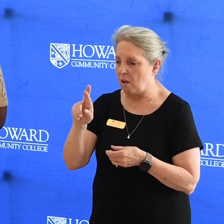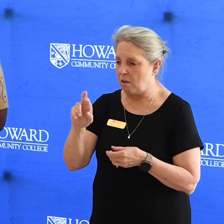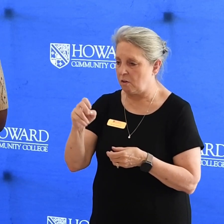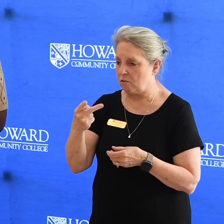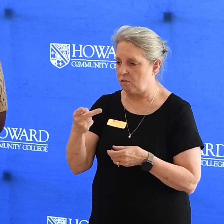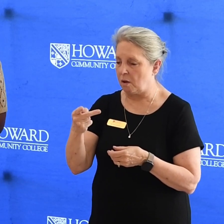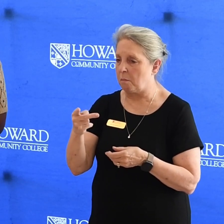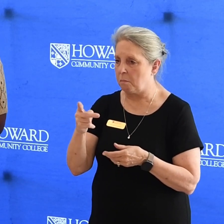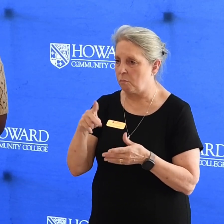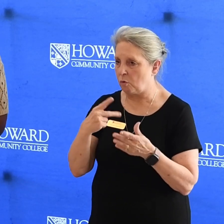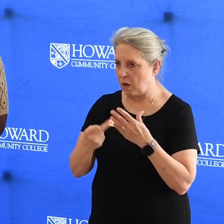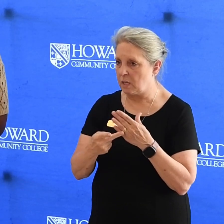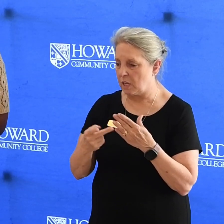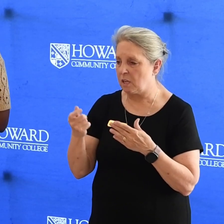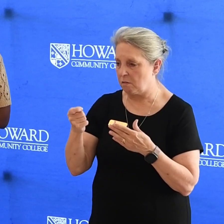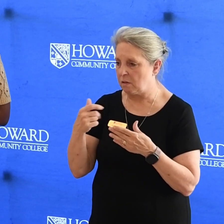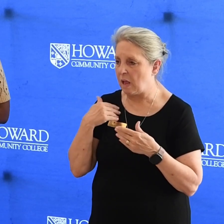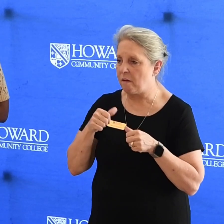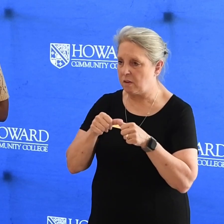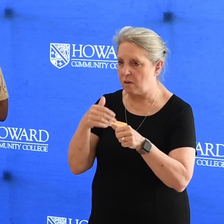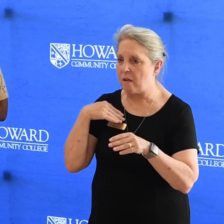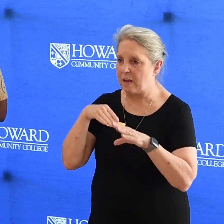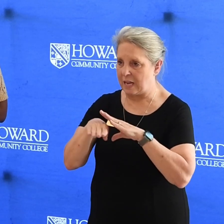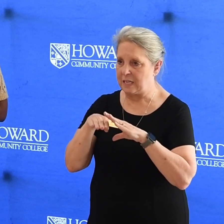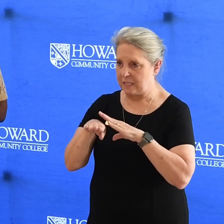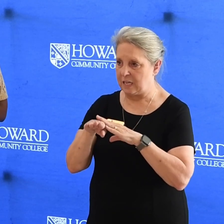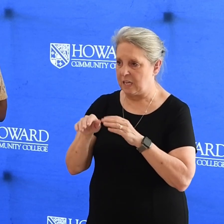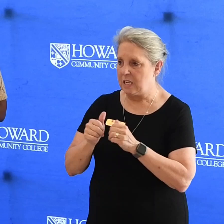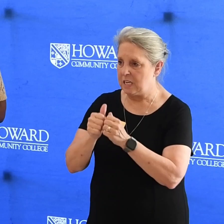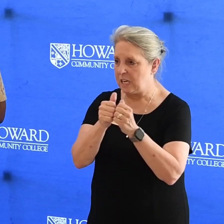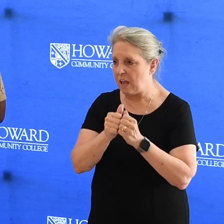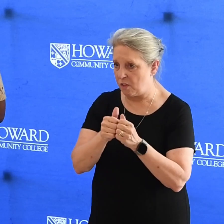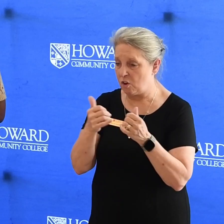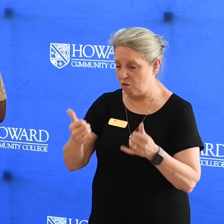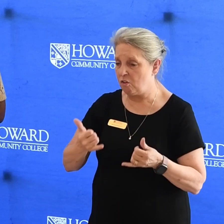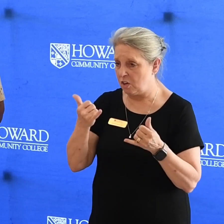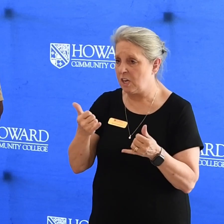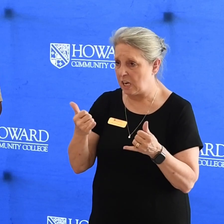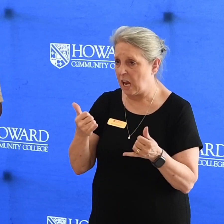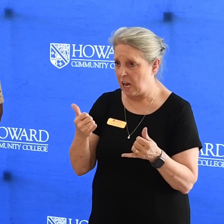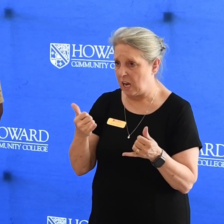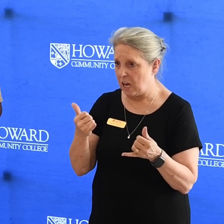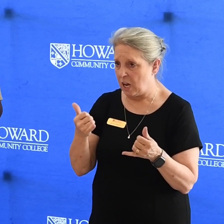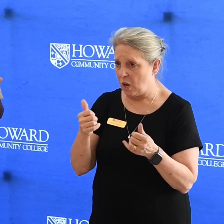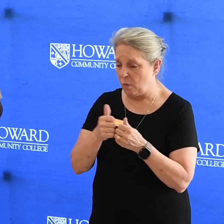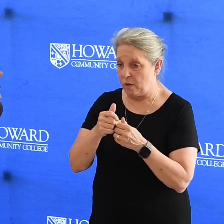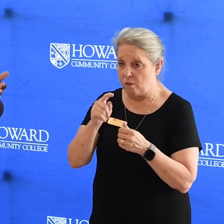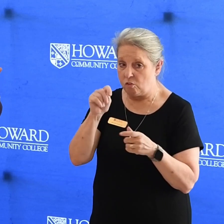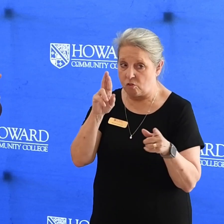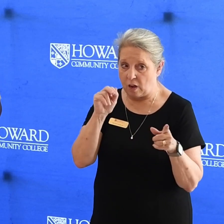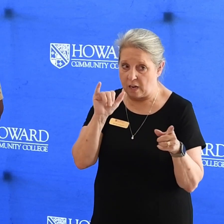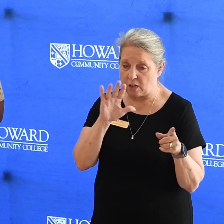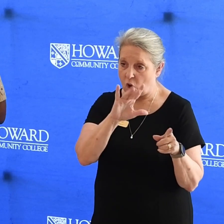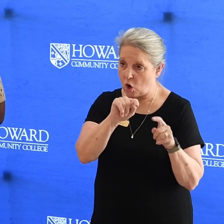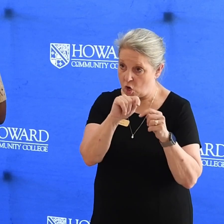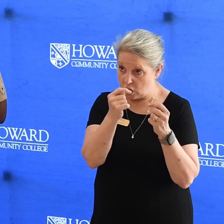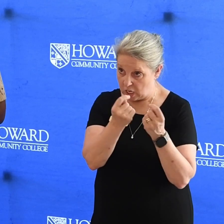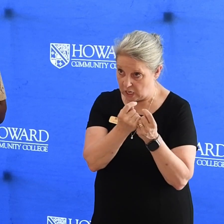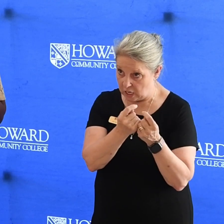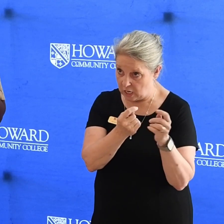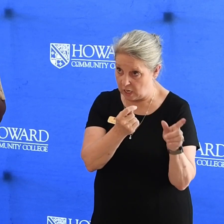to ensure they can continue to have access. Together today, with Tracy and her